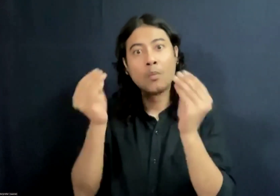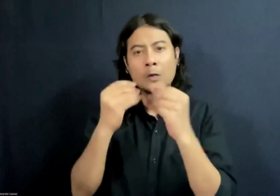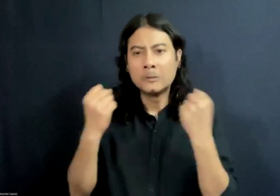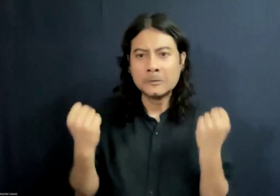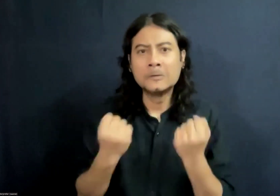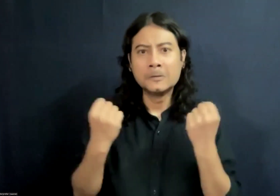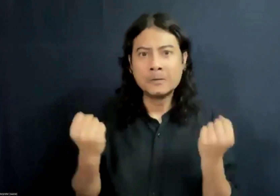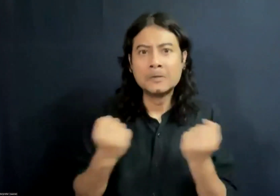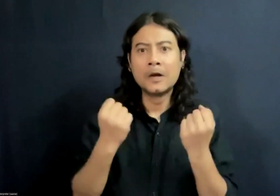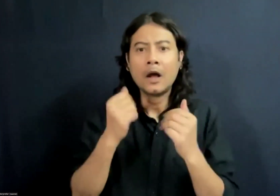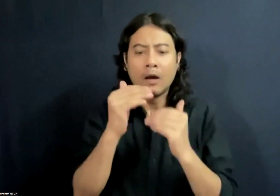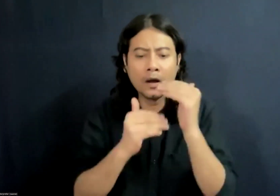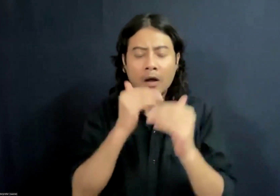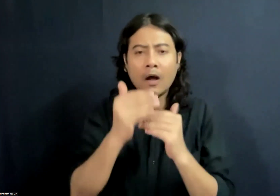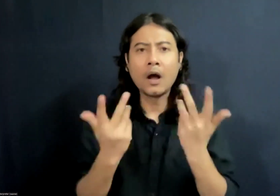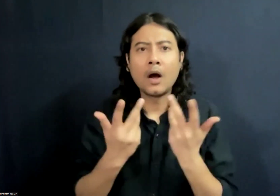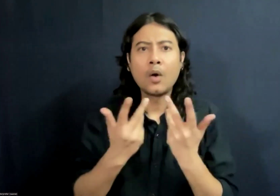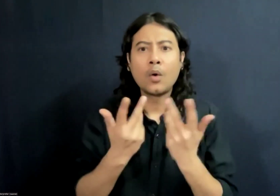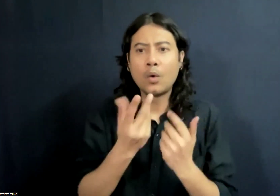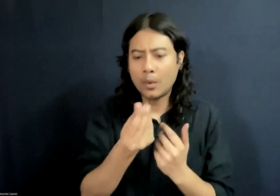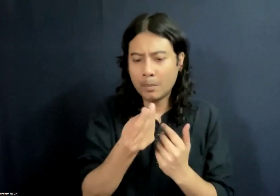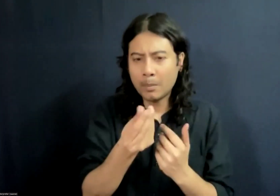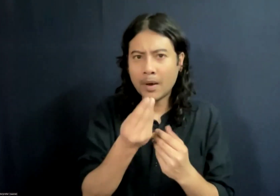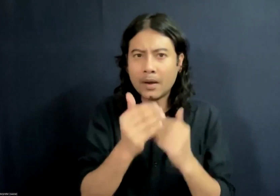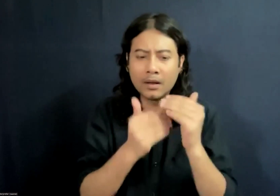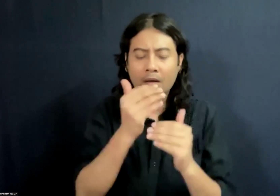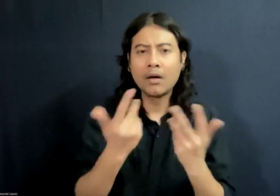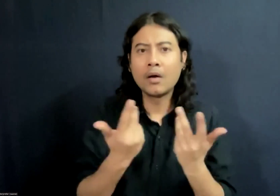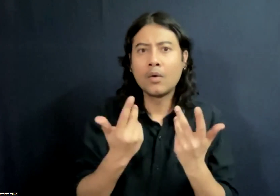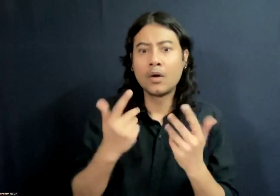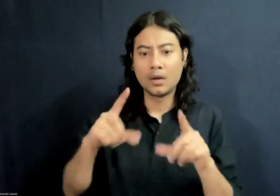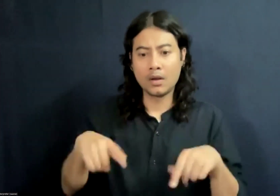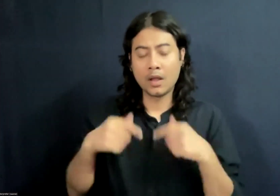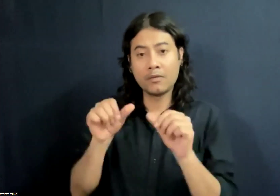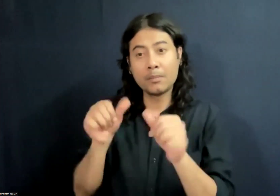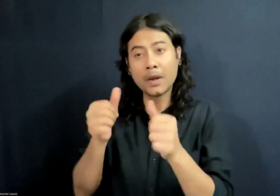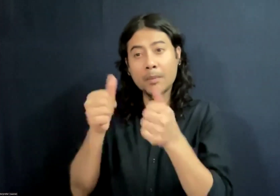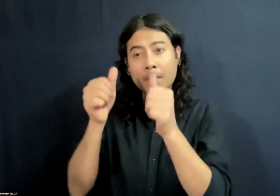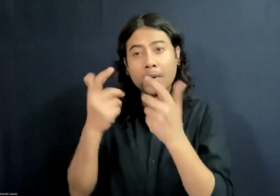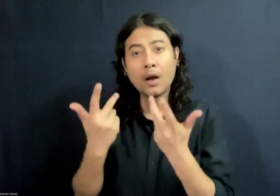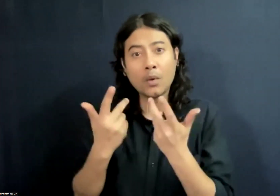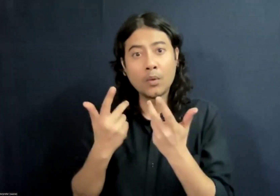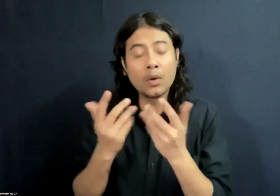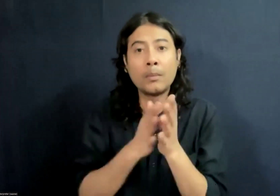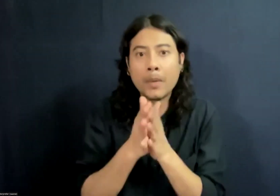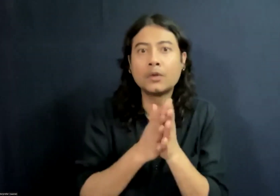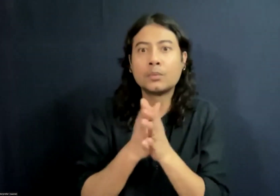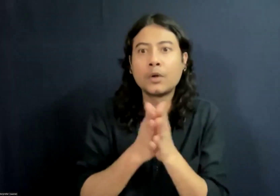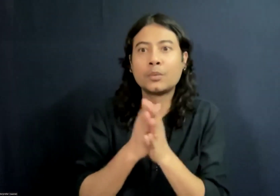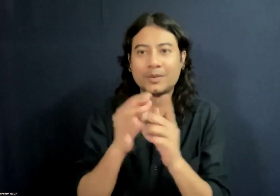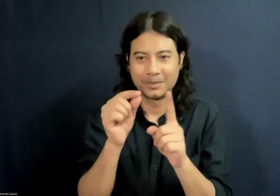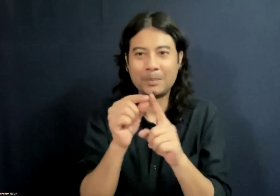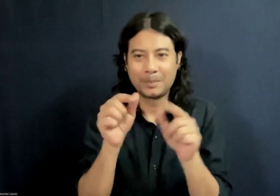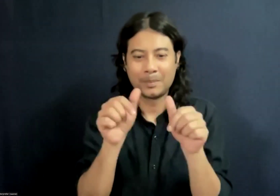more money, how to be successful in life. So he doesn't have much time to think about God.